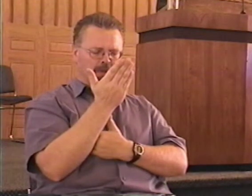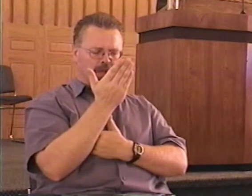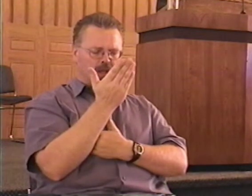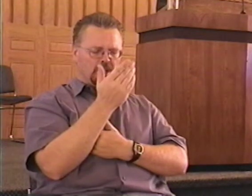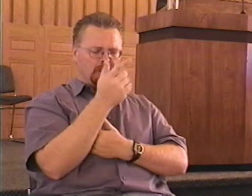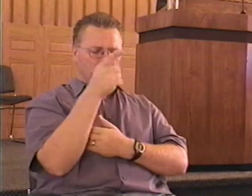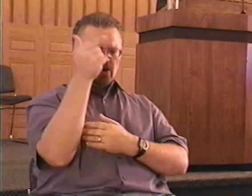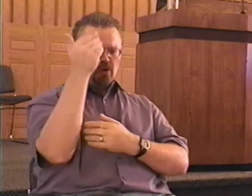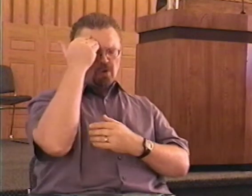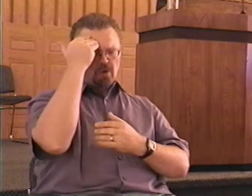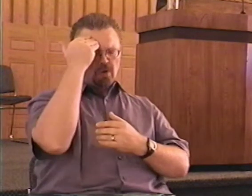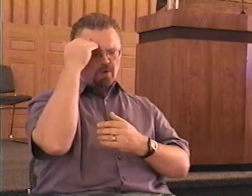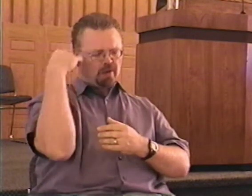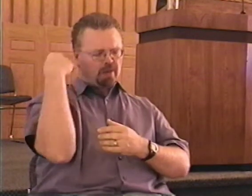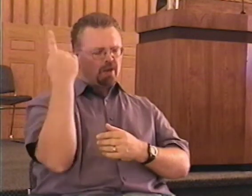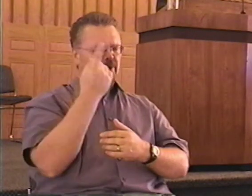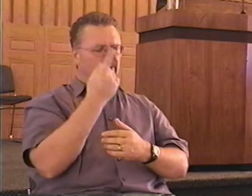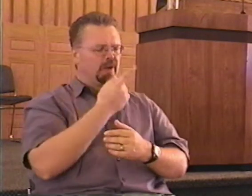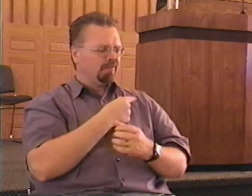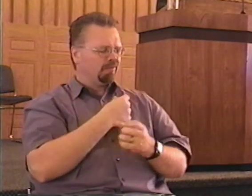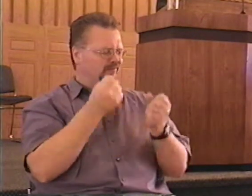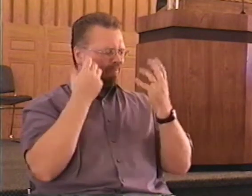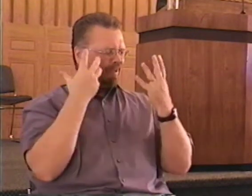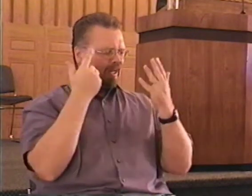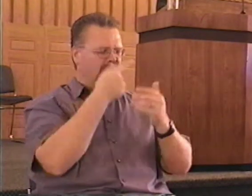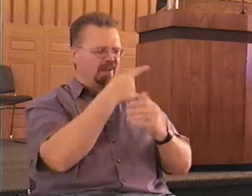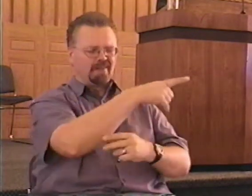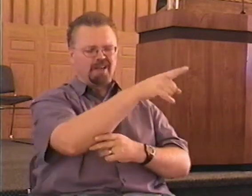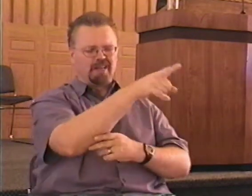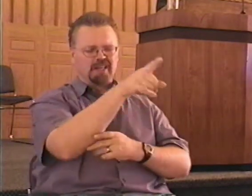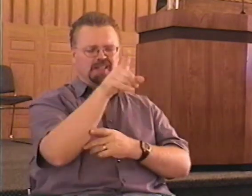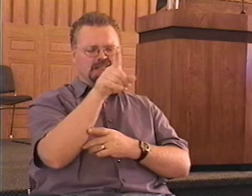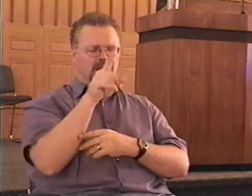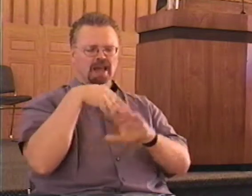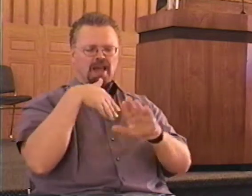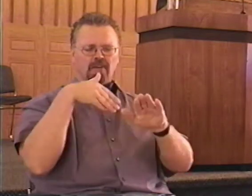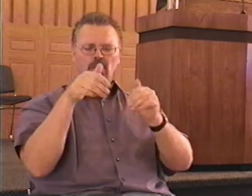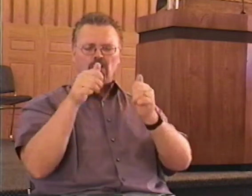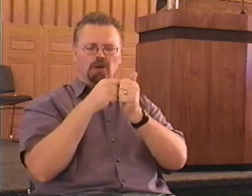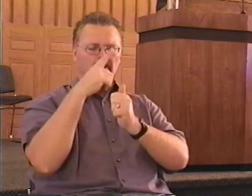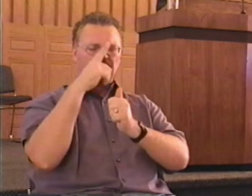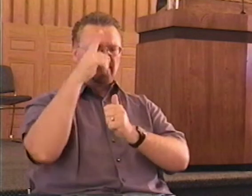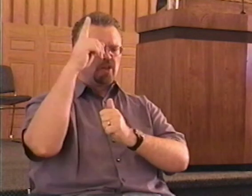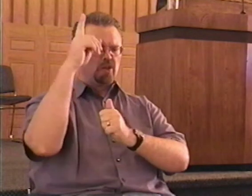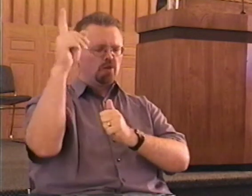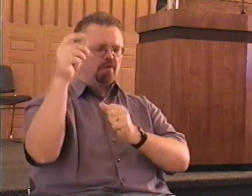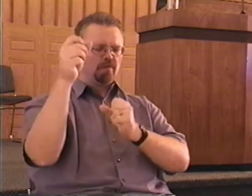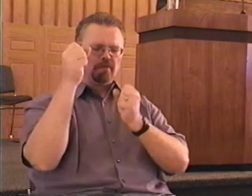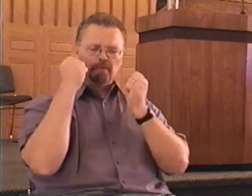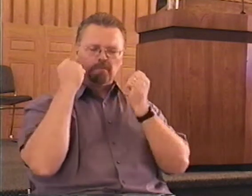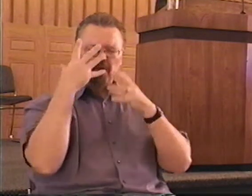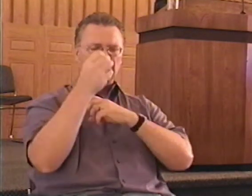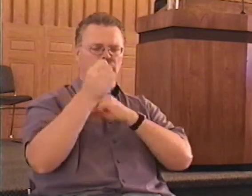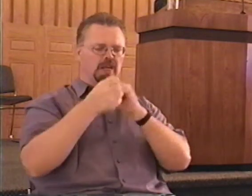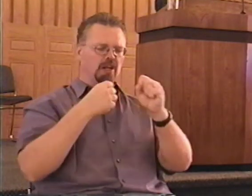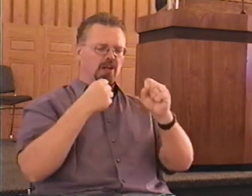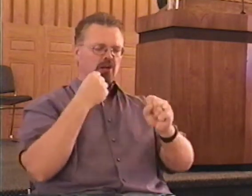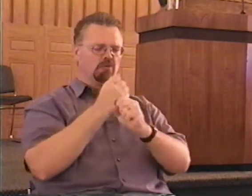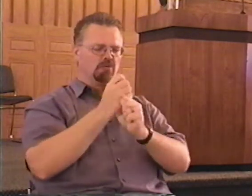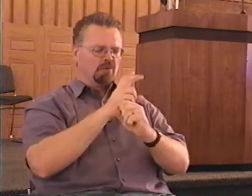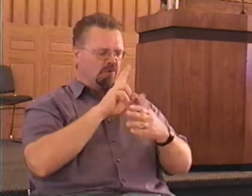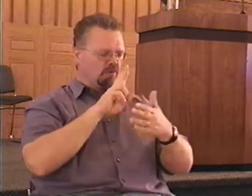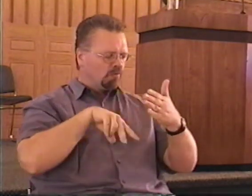Father, you know that many of us have walked with you for many years, have read our Bibles